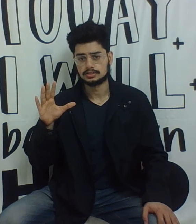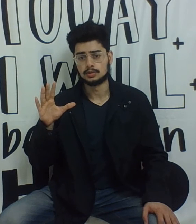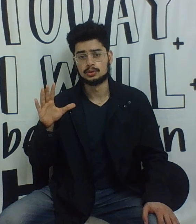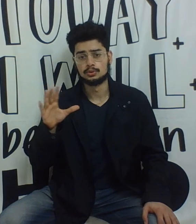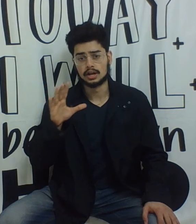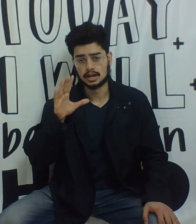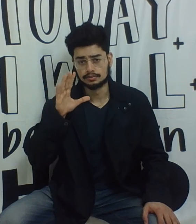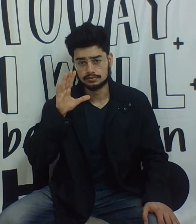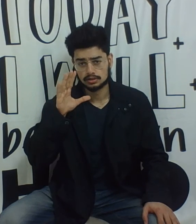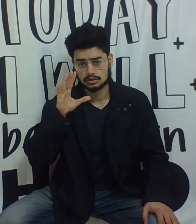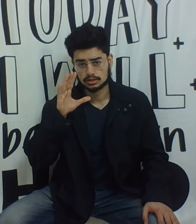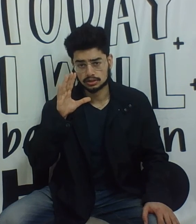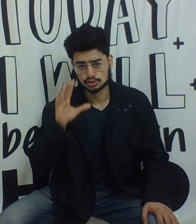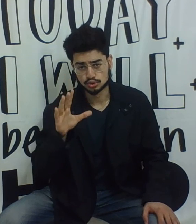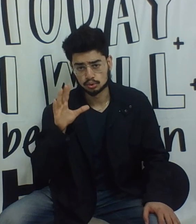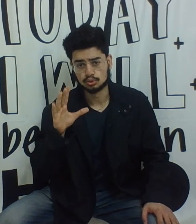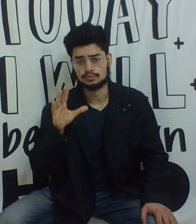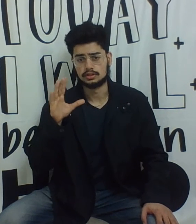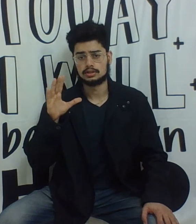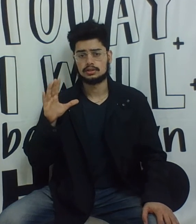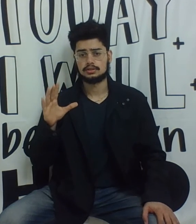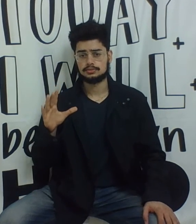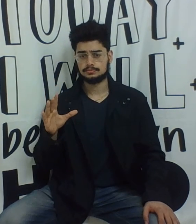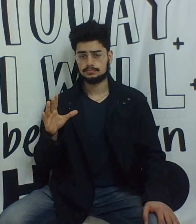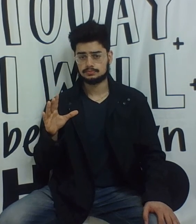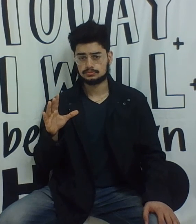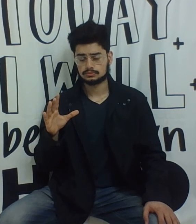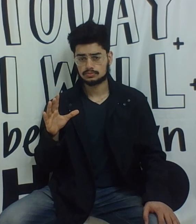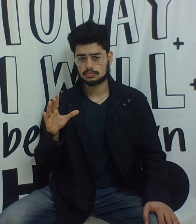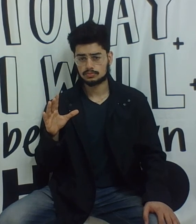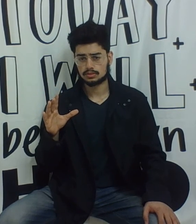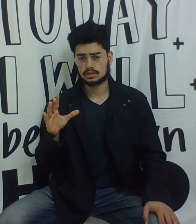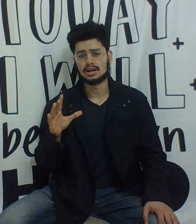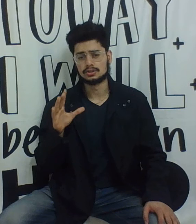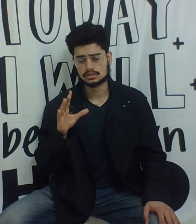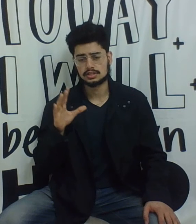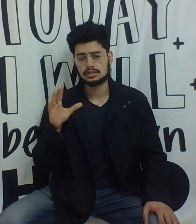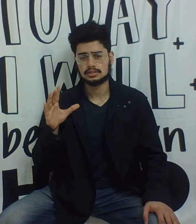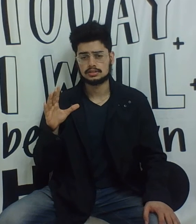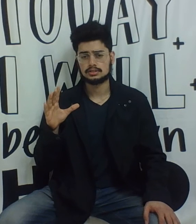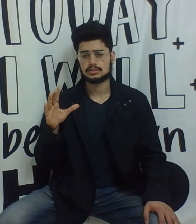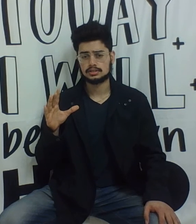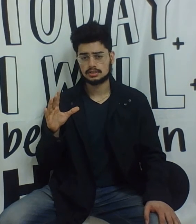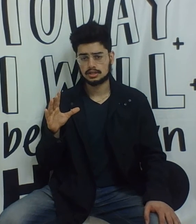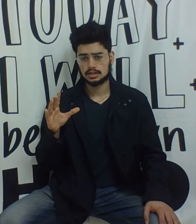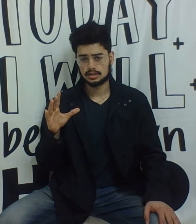that we do not have control over. I understand.